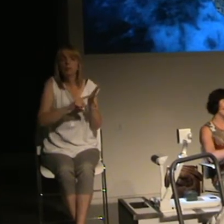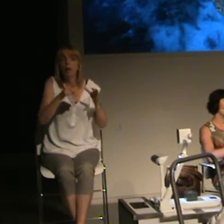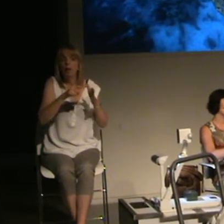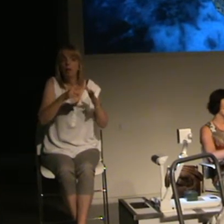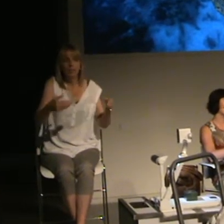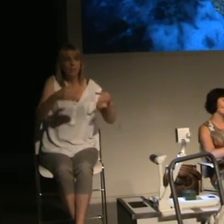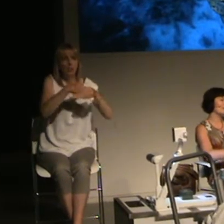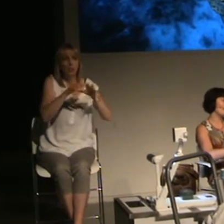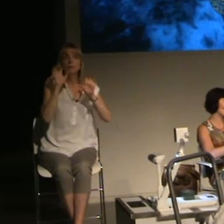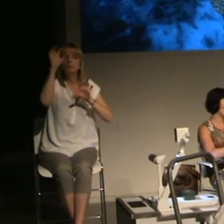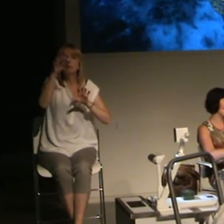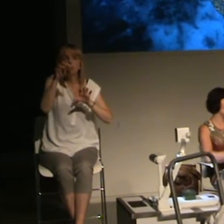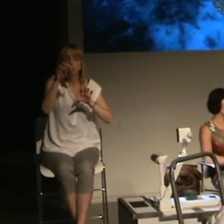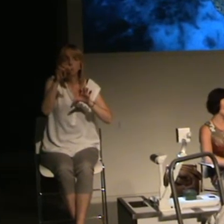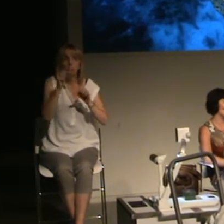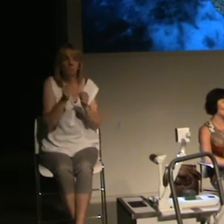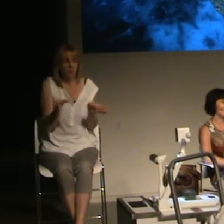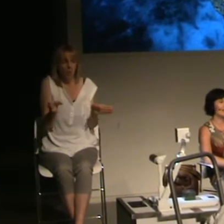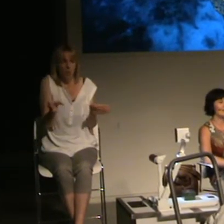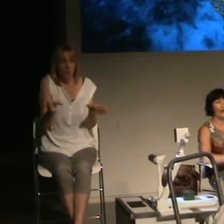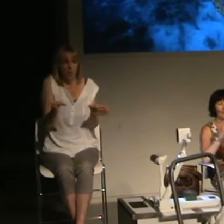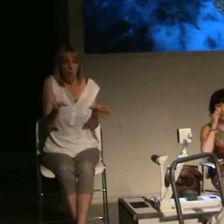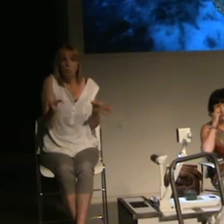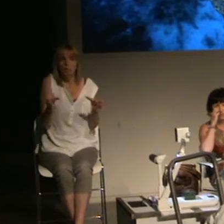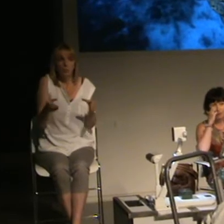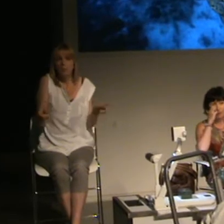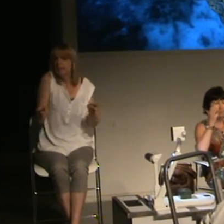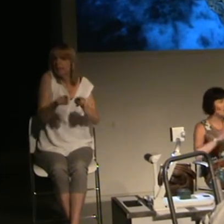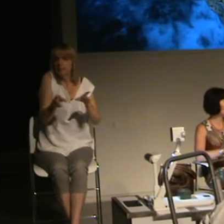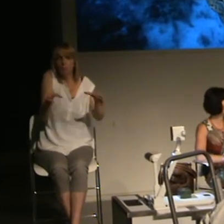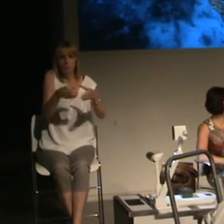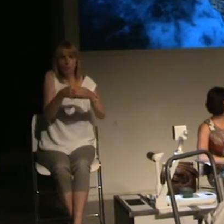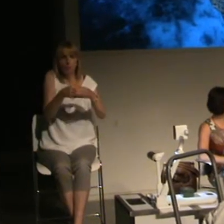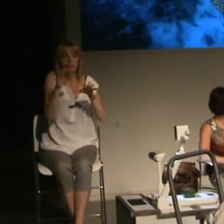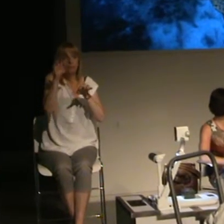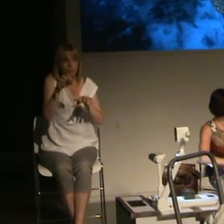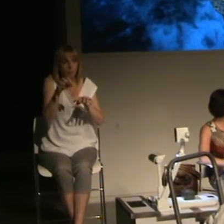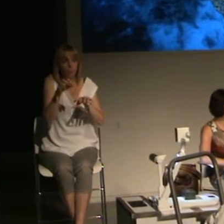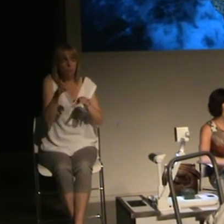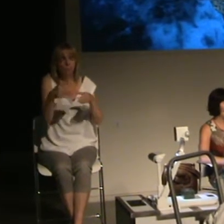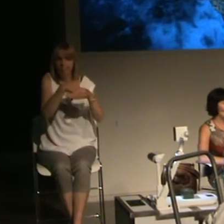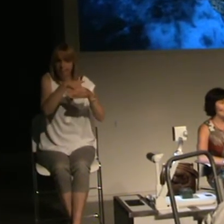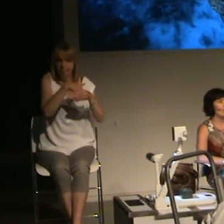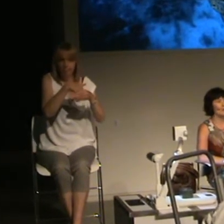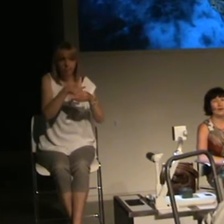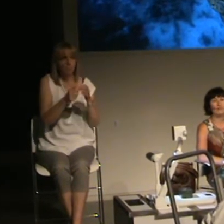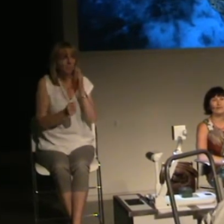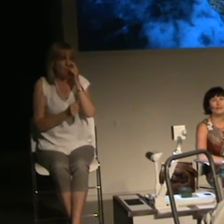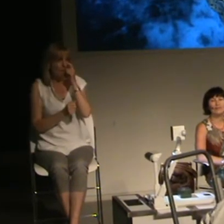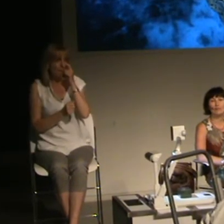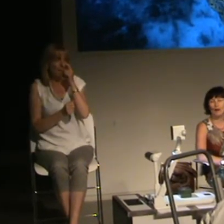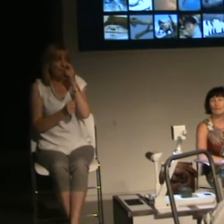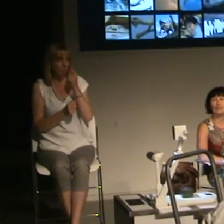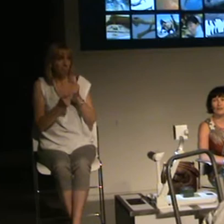of part of the same big group of reptiles as the dinosaurs. And most people are aware that there were